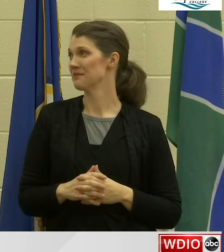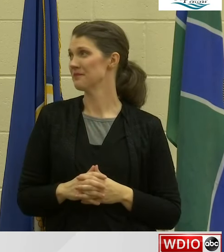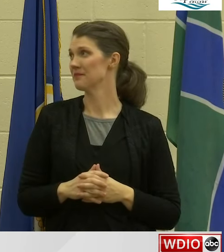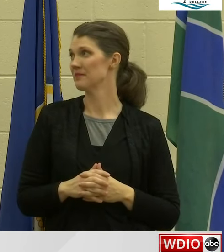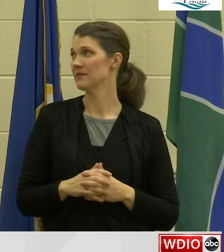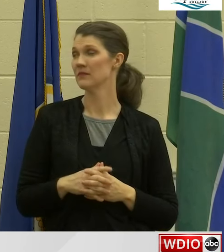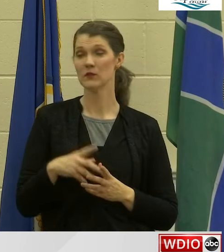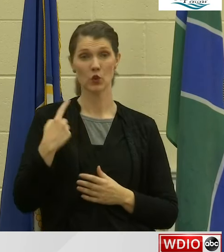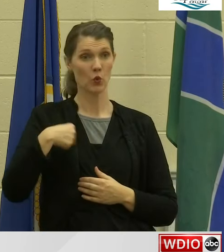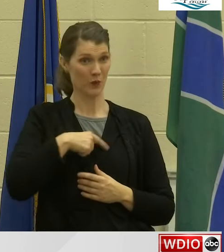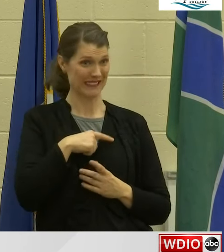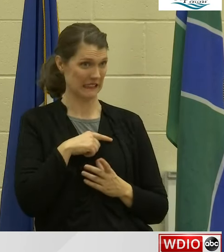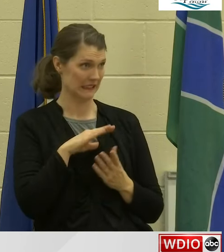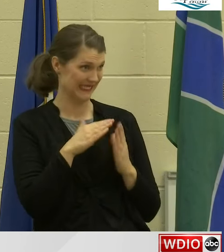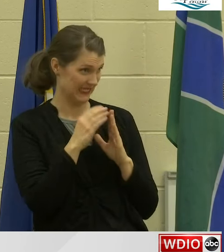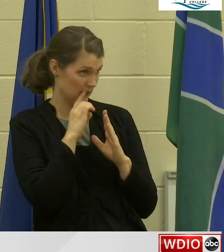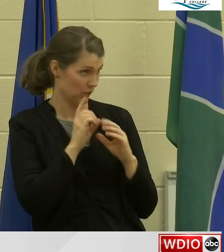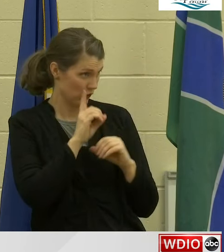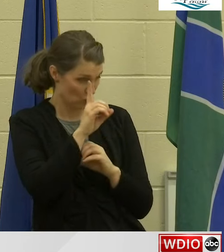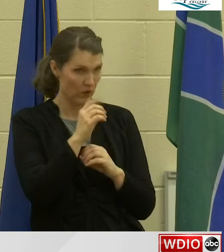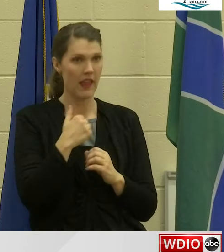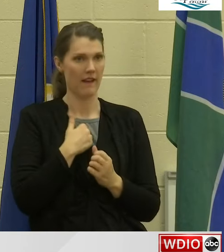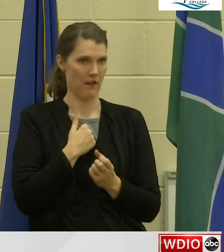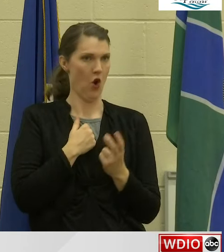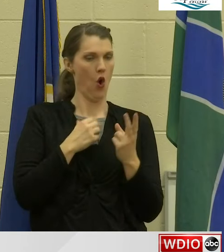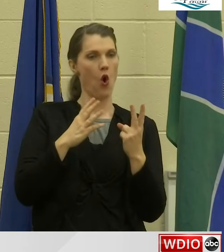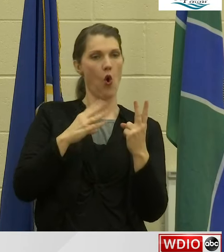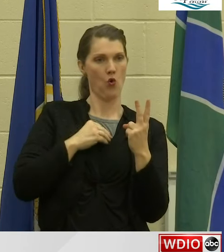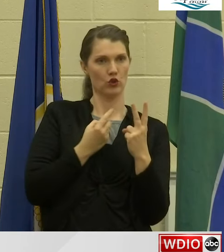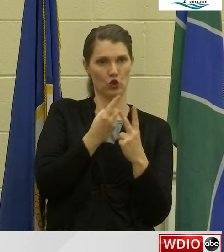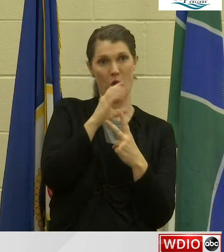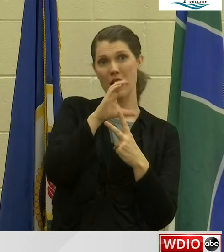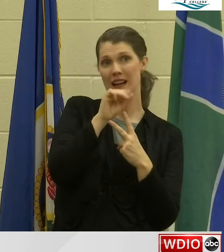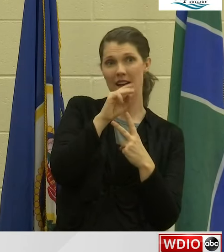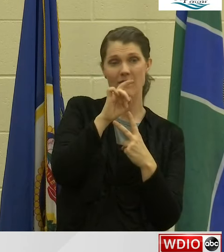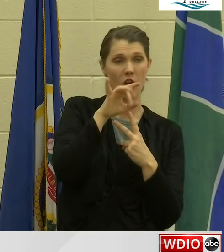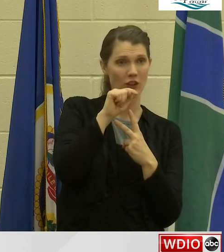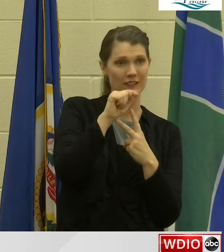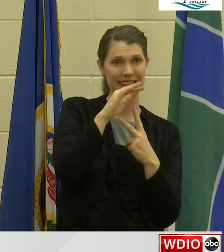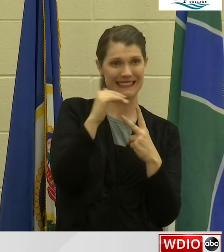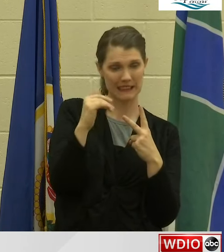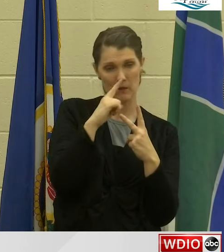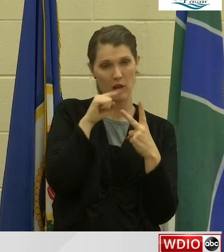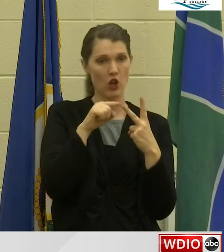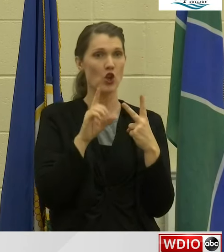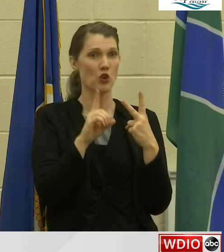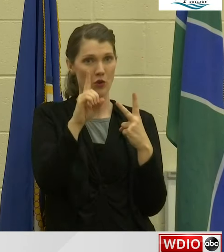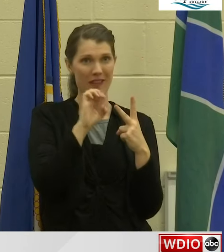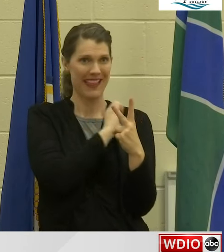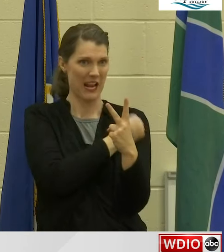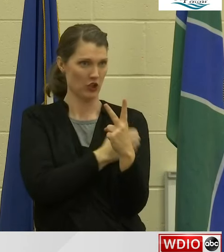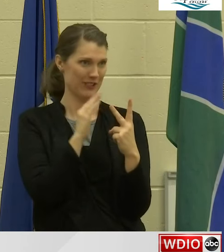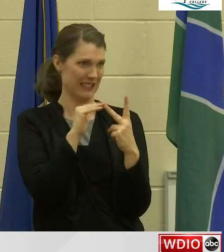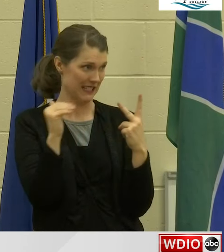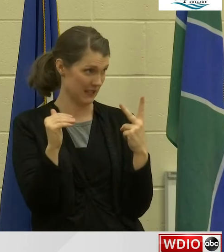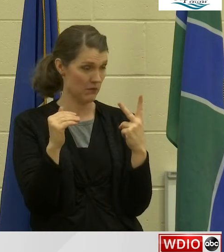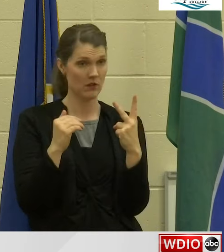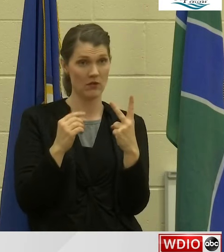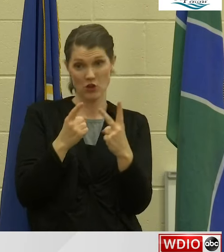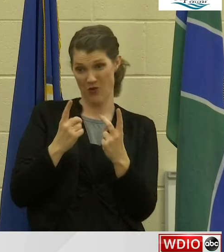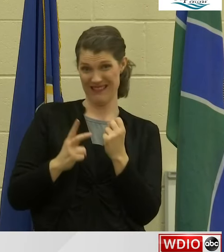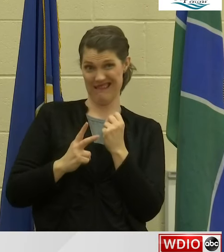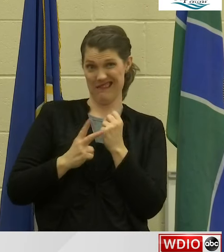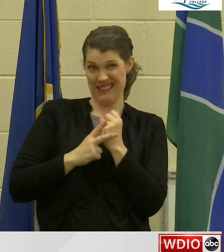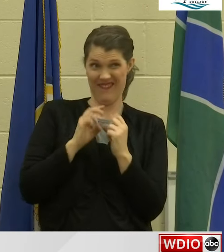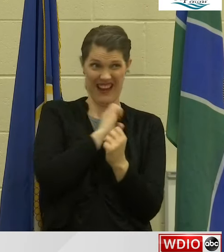We, the city of Duluth, owns two utilities, Comfort Systems and Duluth Energy Systems. So saving